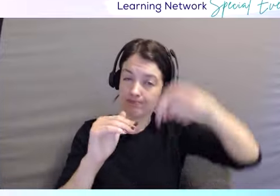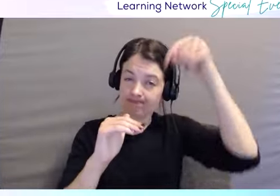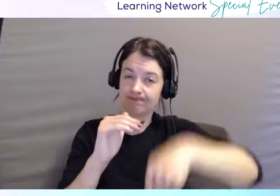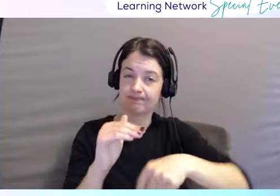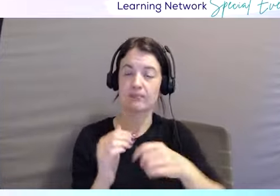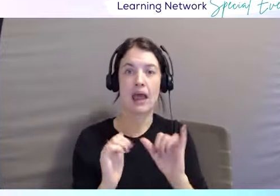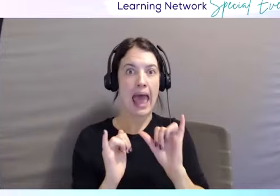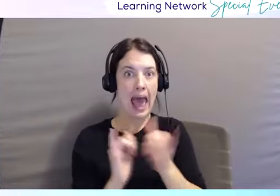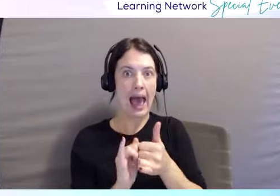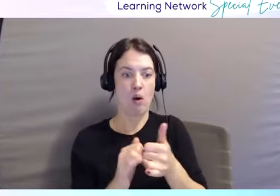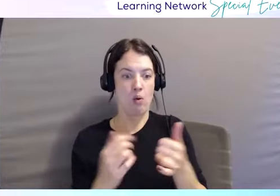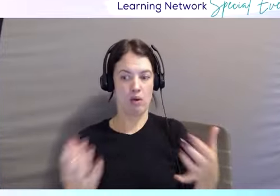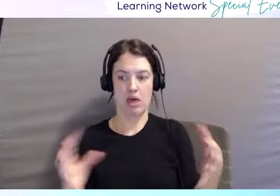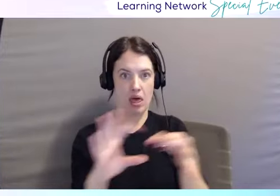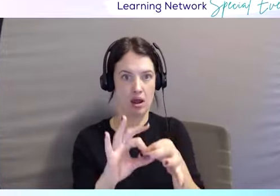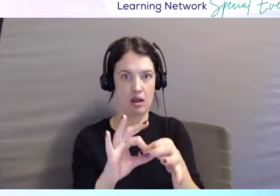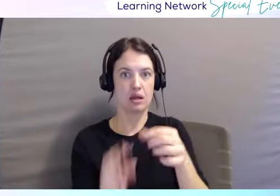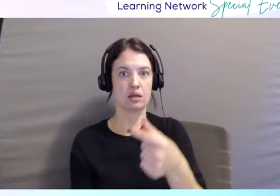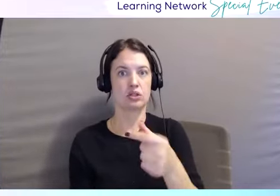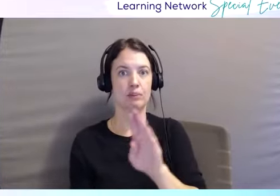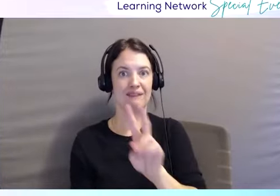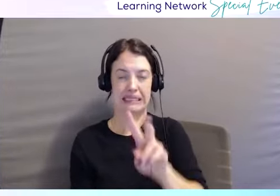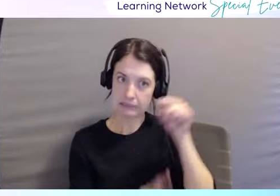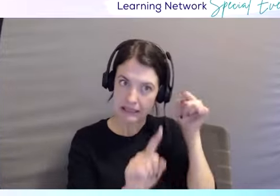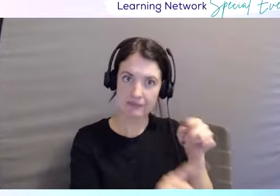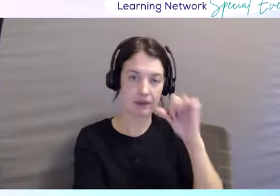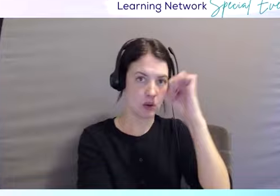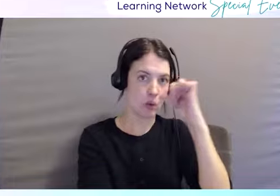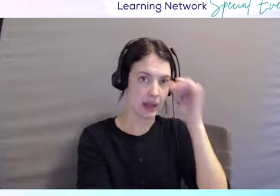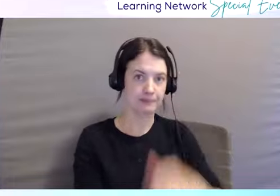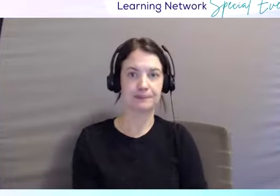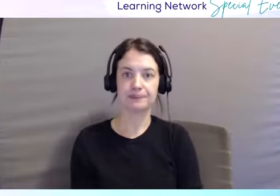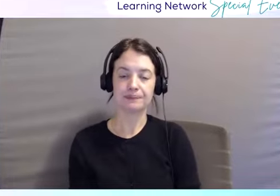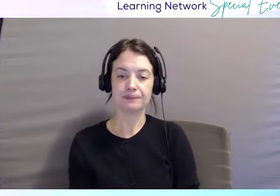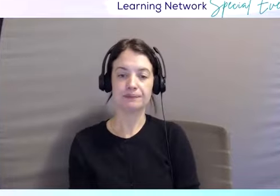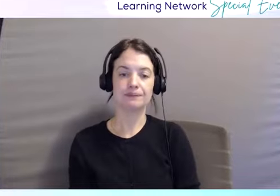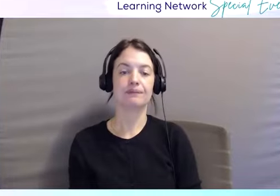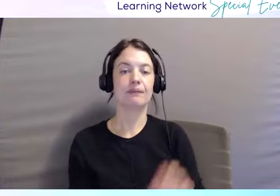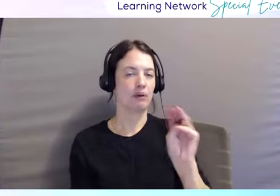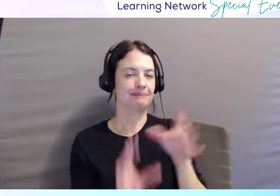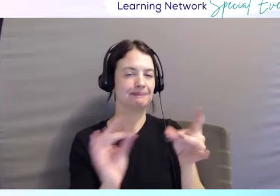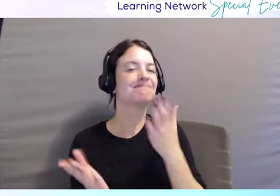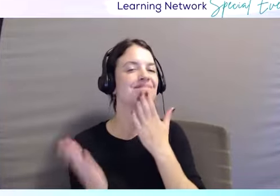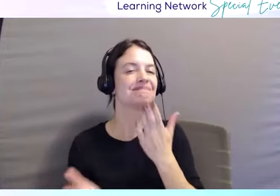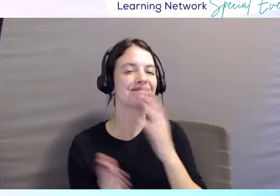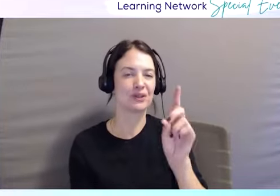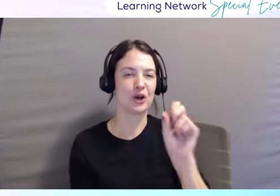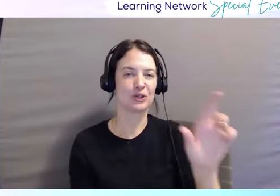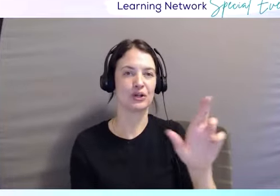exactly how it interacts with GBV. Thank you, Dr. Greaves. There's excellent questions coming in from the